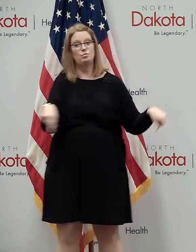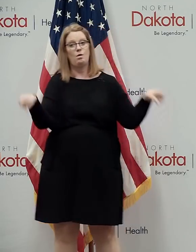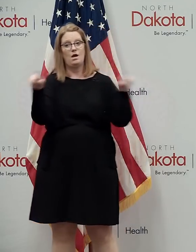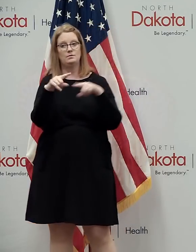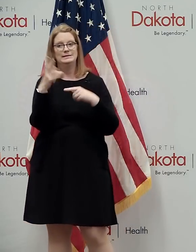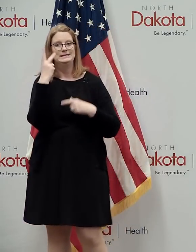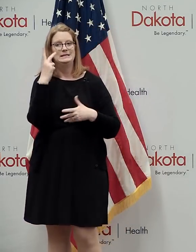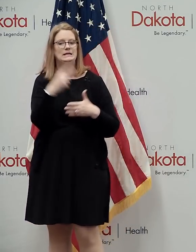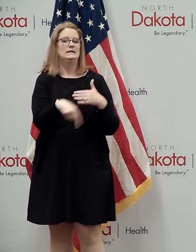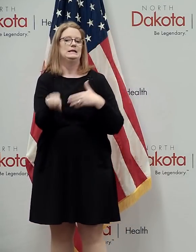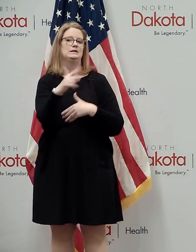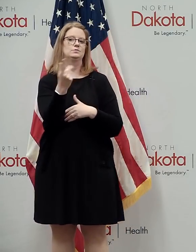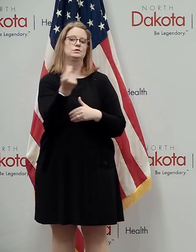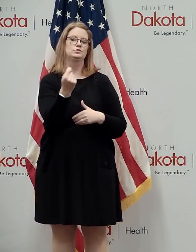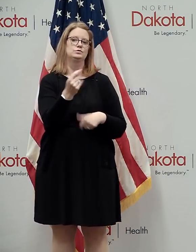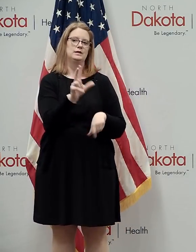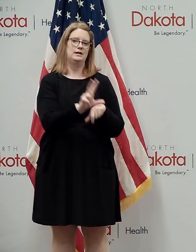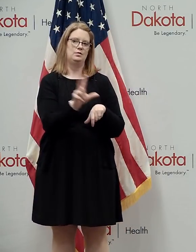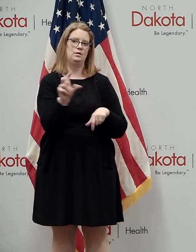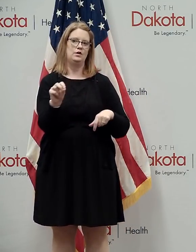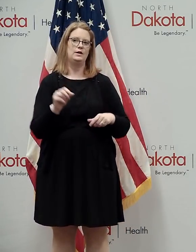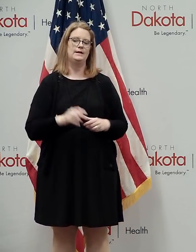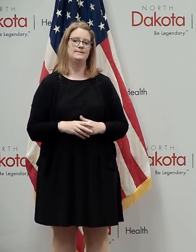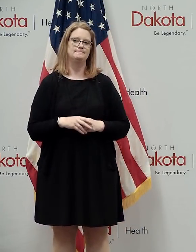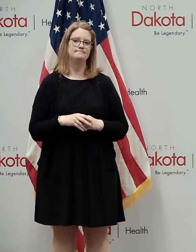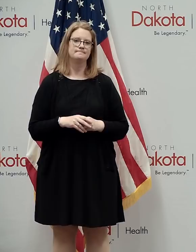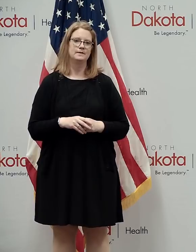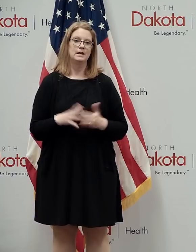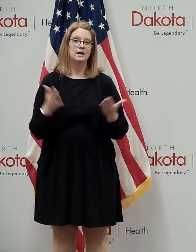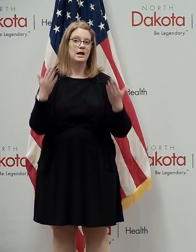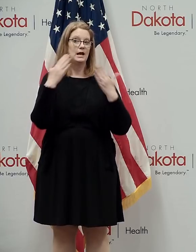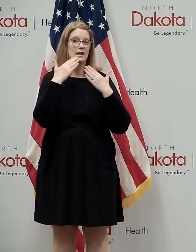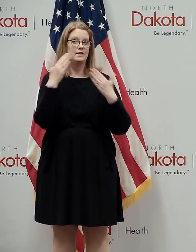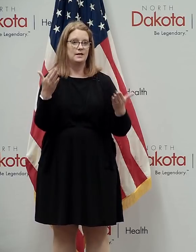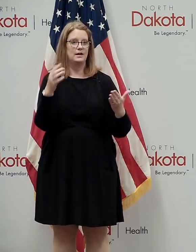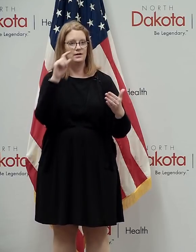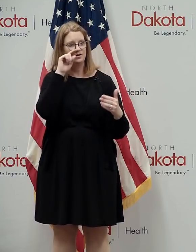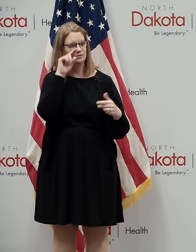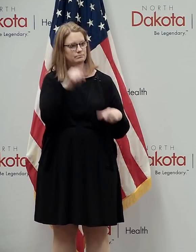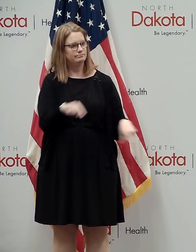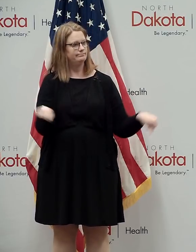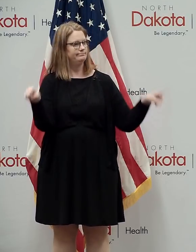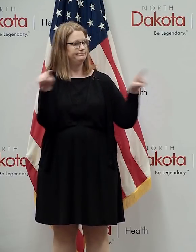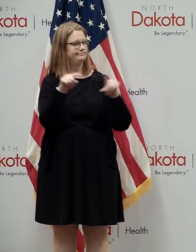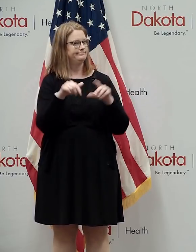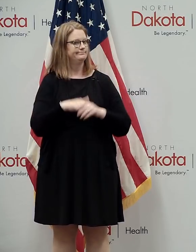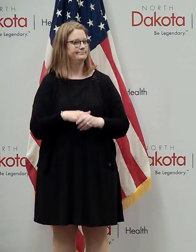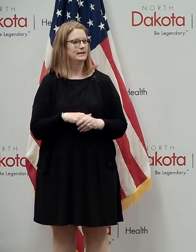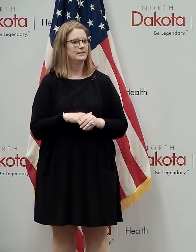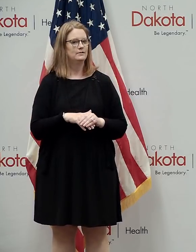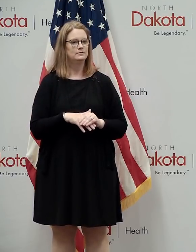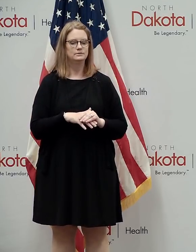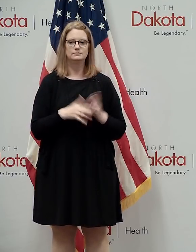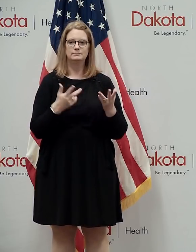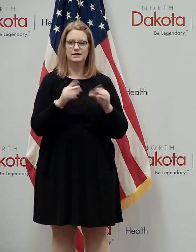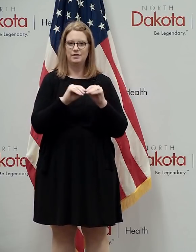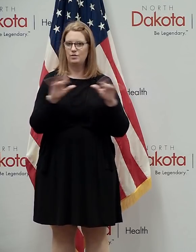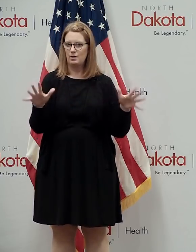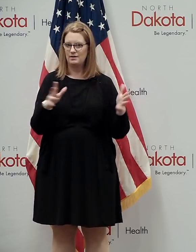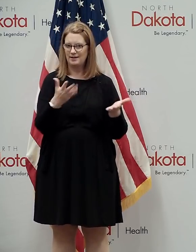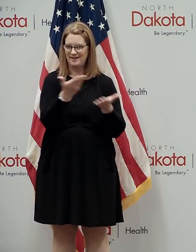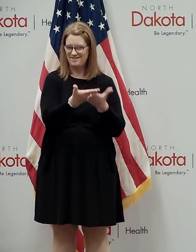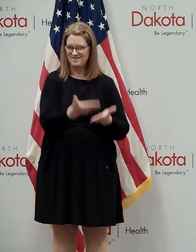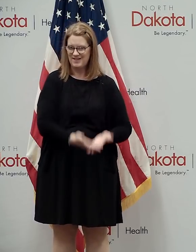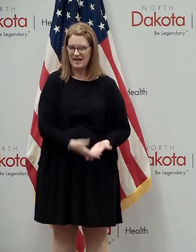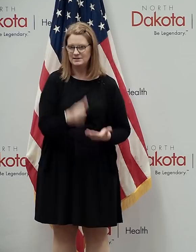being here. We'll see you next Tuesday at 3:30. And again, thank you all in the media for getting out facts, not fear, and keeping